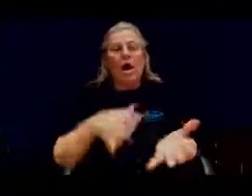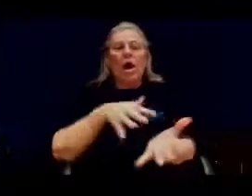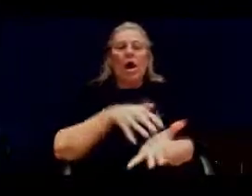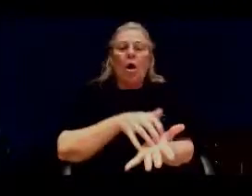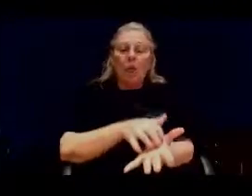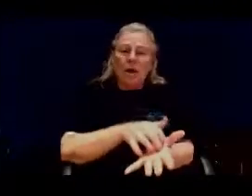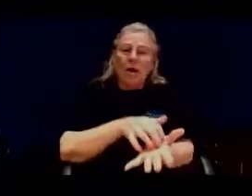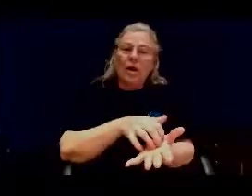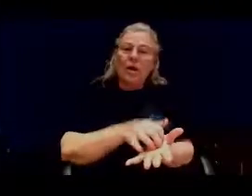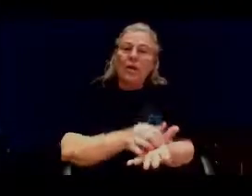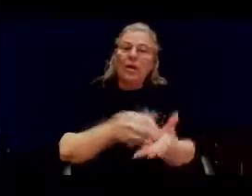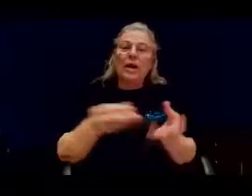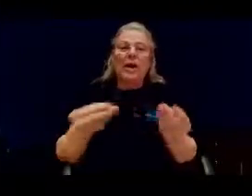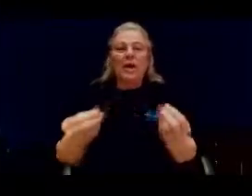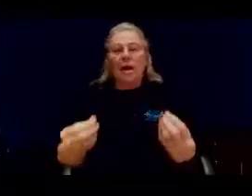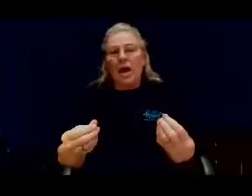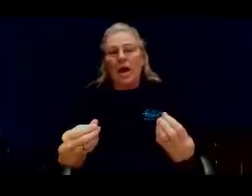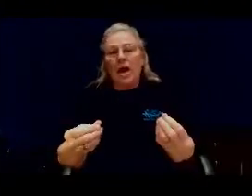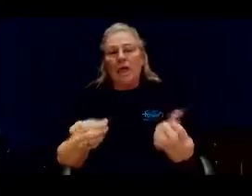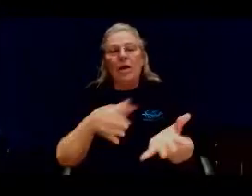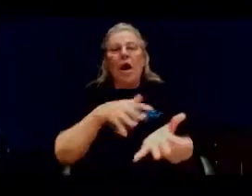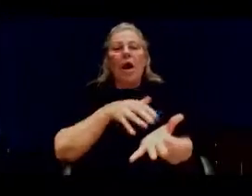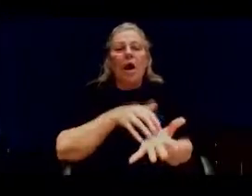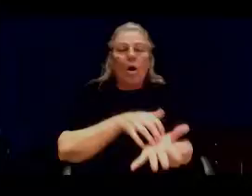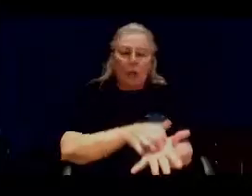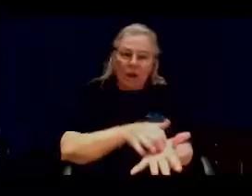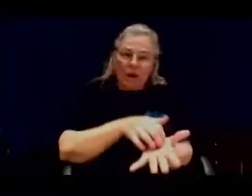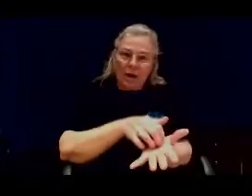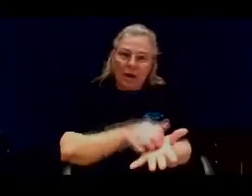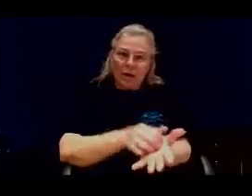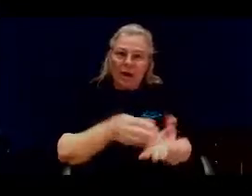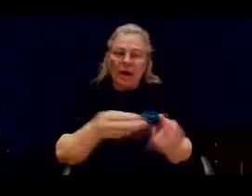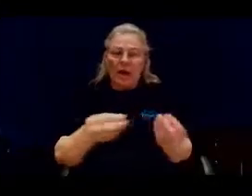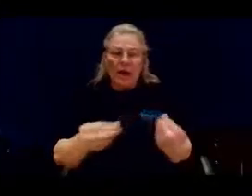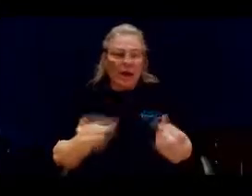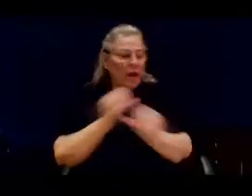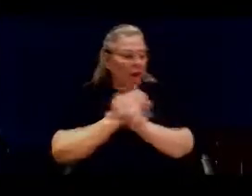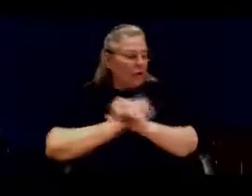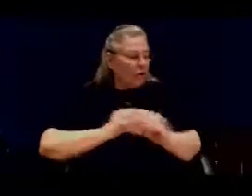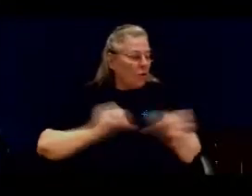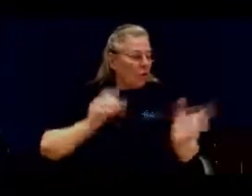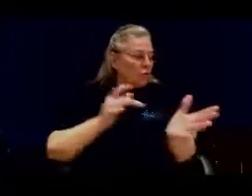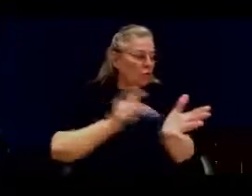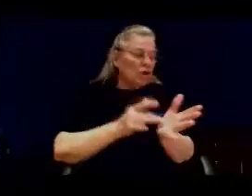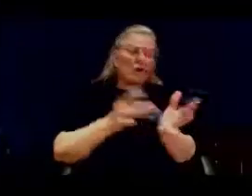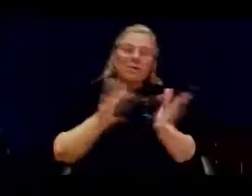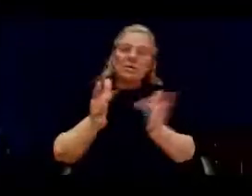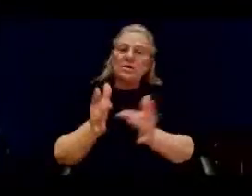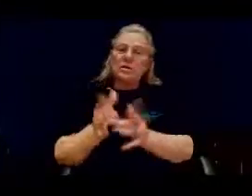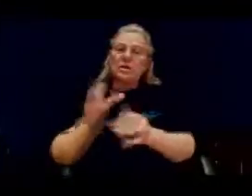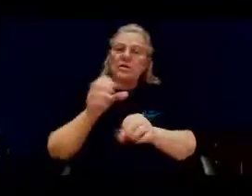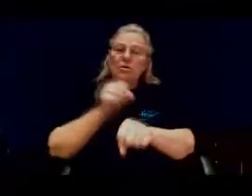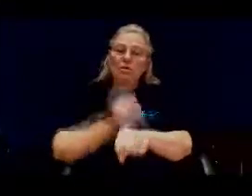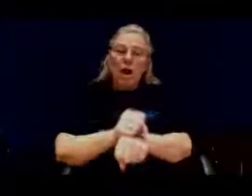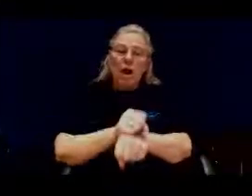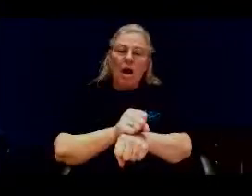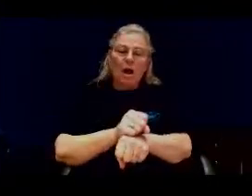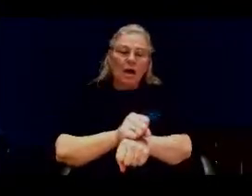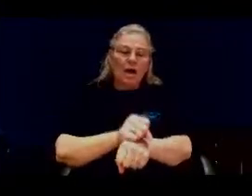a weary land, a weary land. Oh, Jesus is a rock in